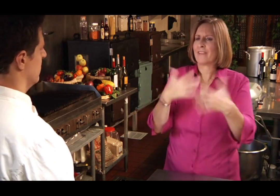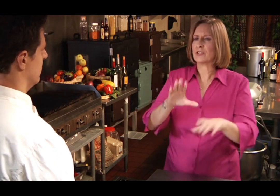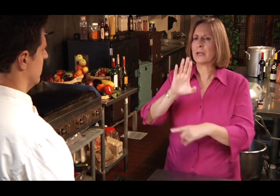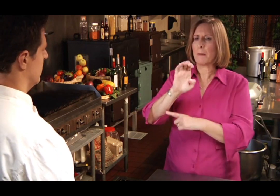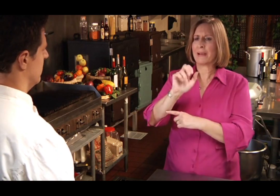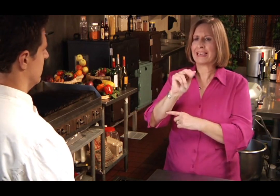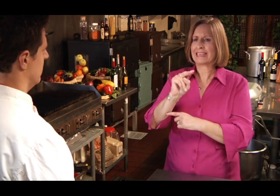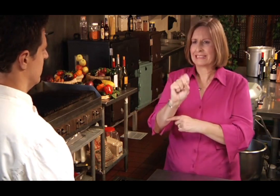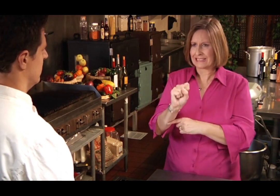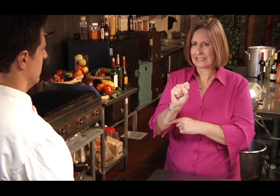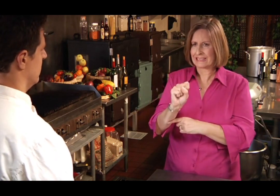starches group.